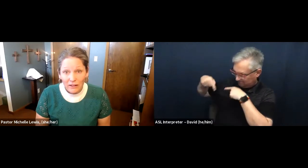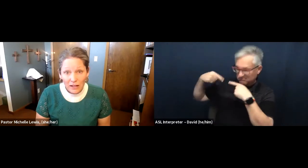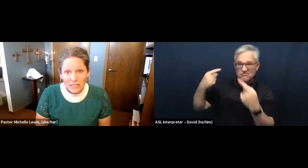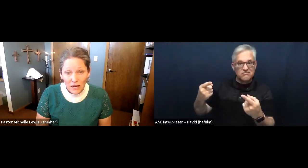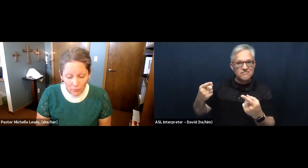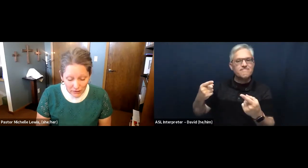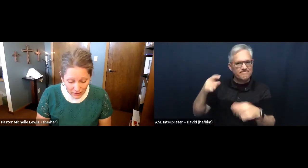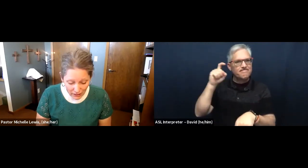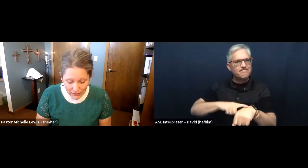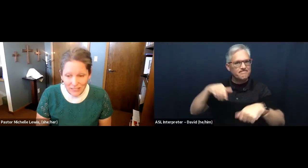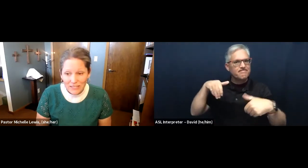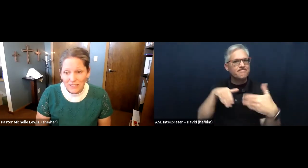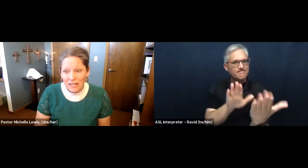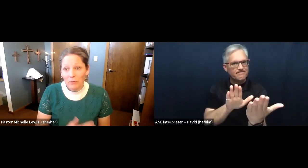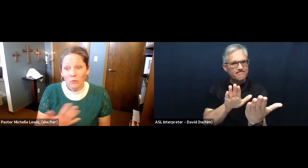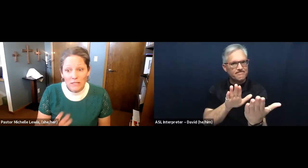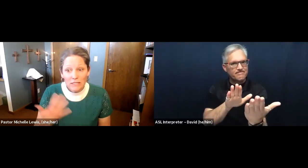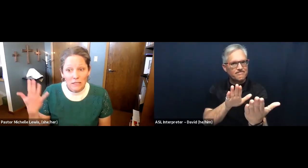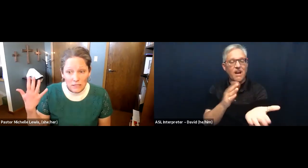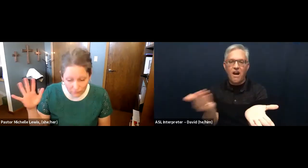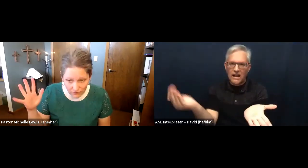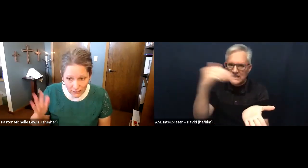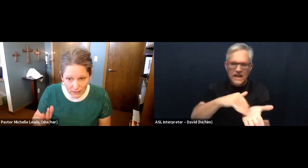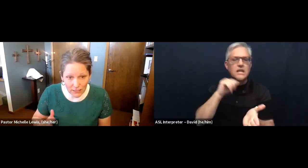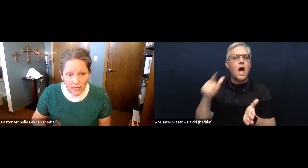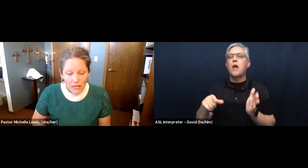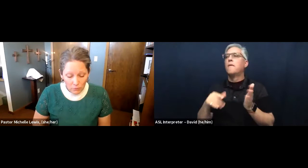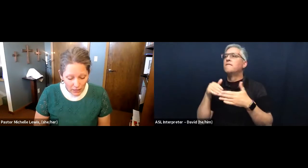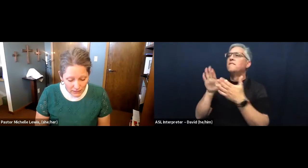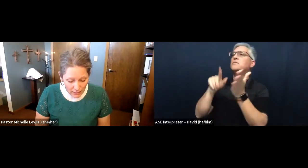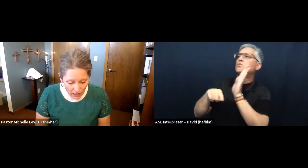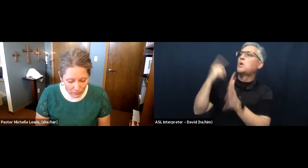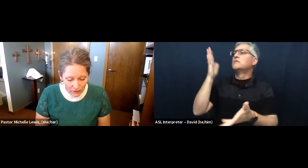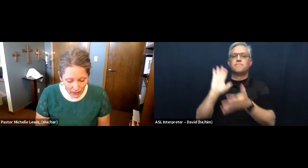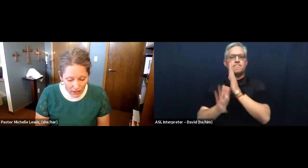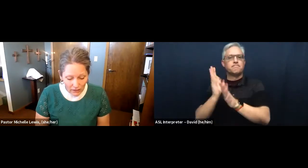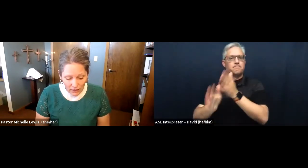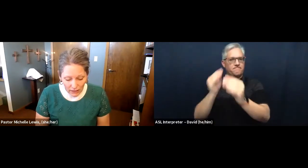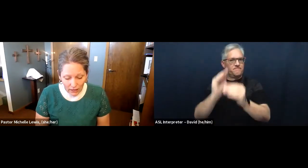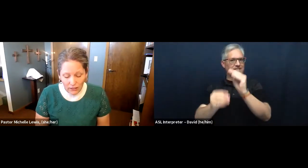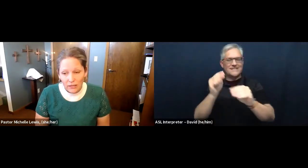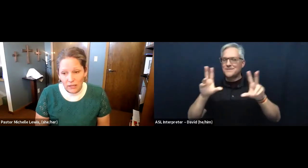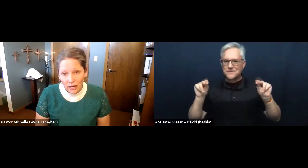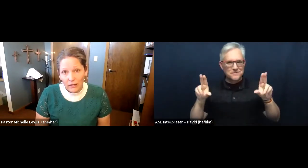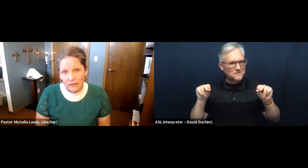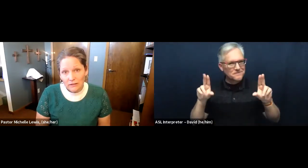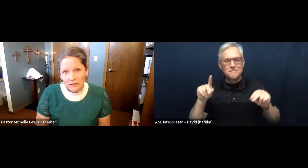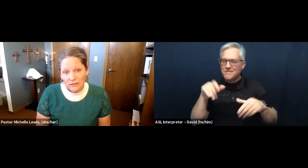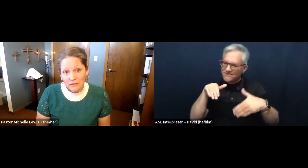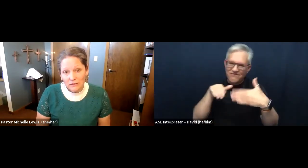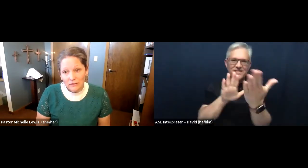Again, it has to happen again. It doesn't just happen once and then it's fixed, but it has to happen again and again and